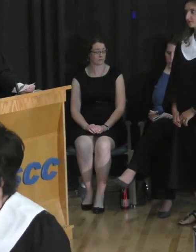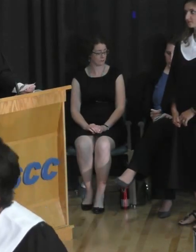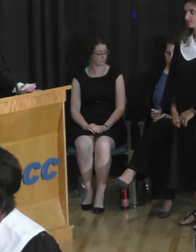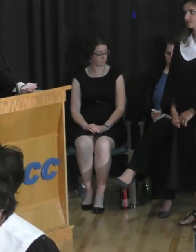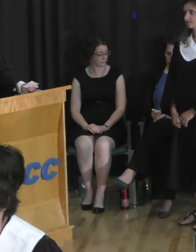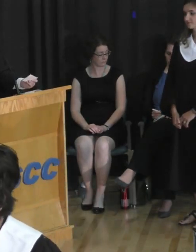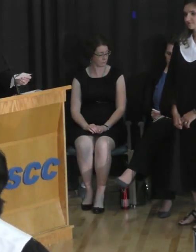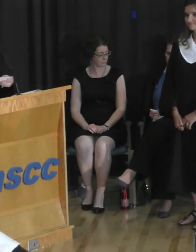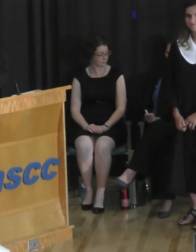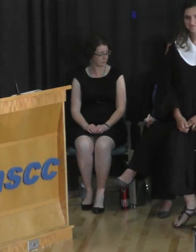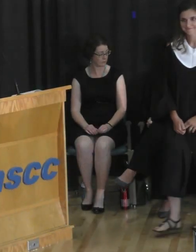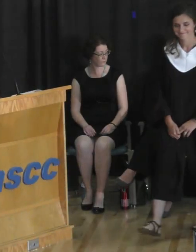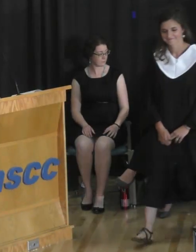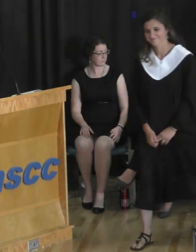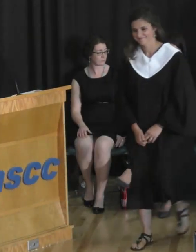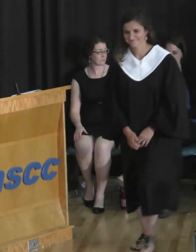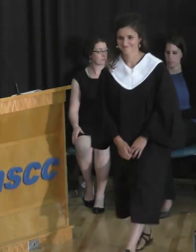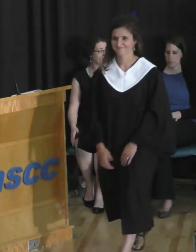Deanna Davidson.